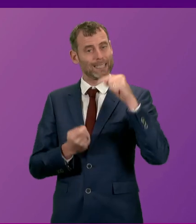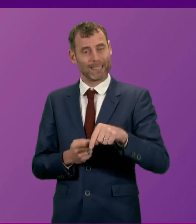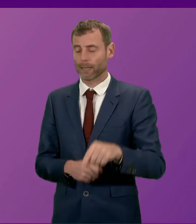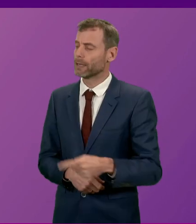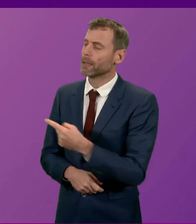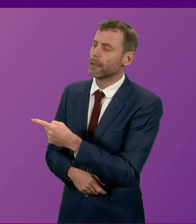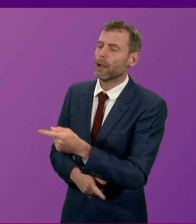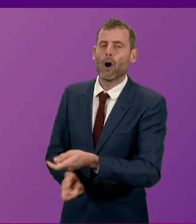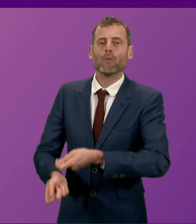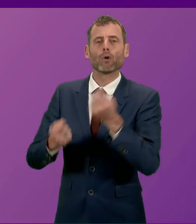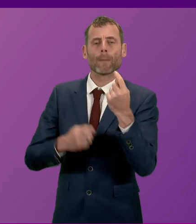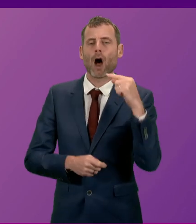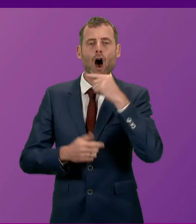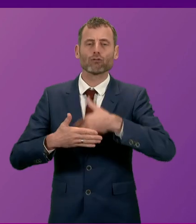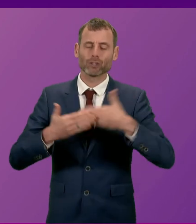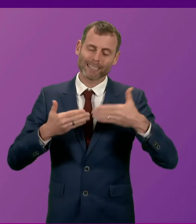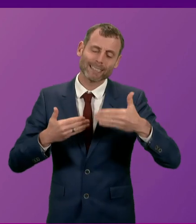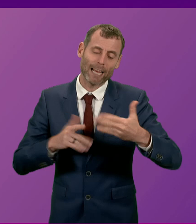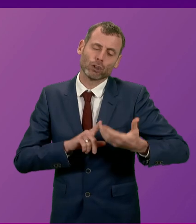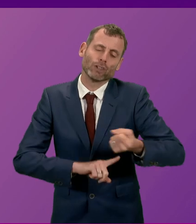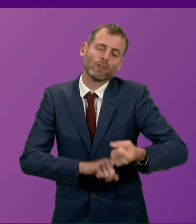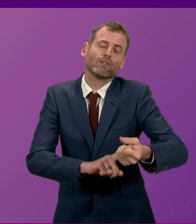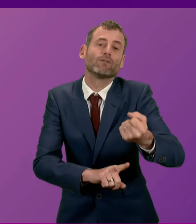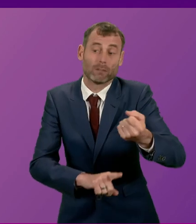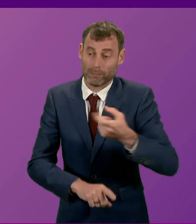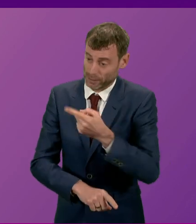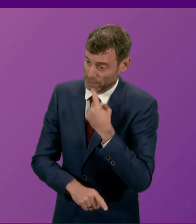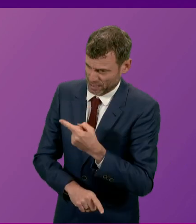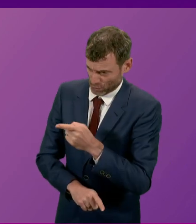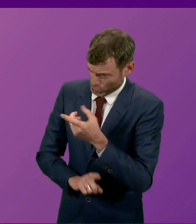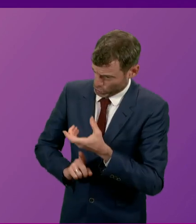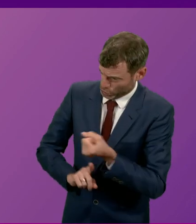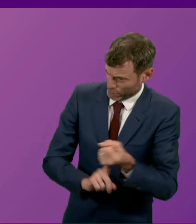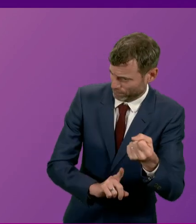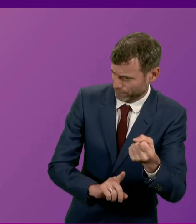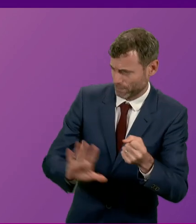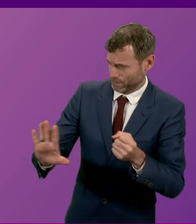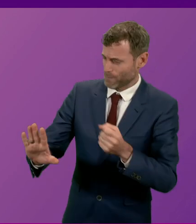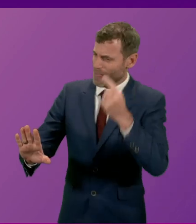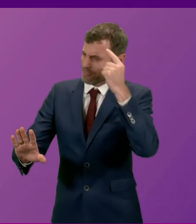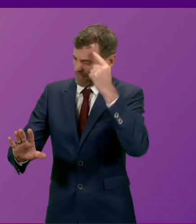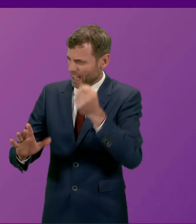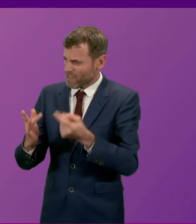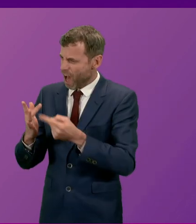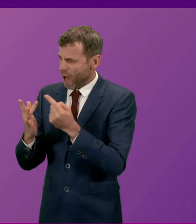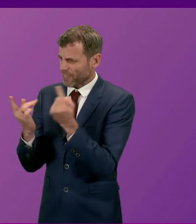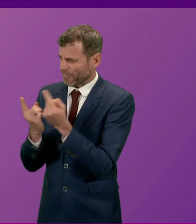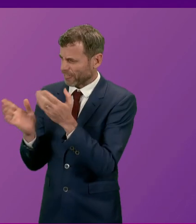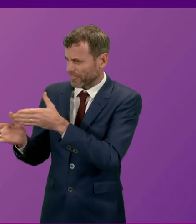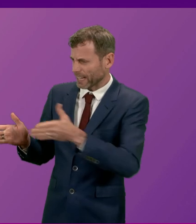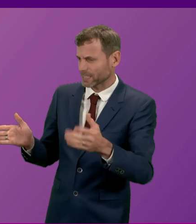days moment. And I think it's really important that for completeness, we talk about all the things that have happened in the 100